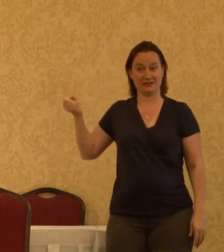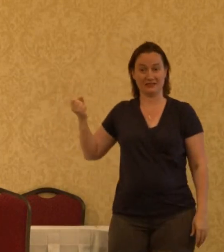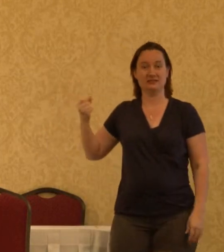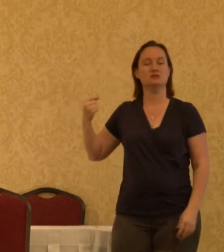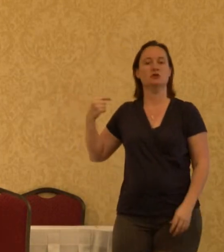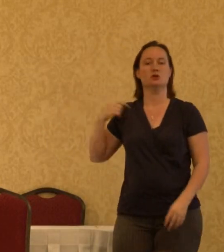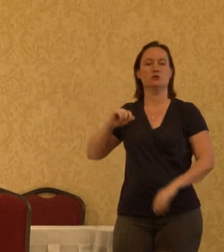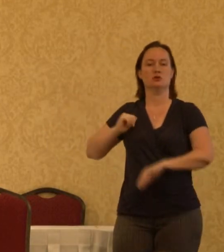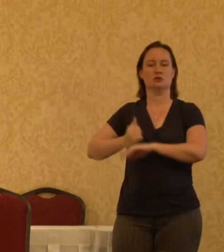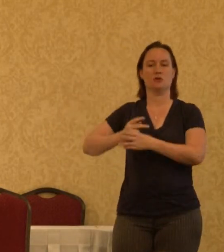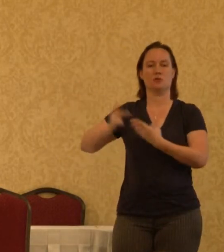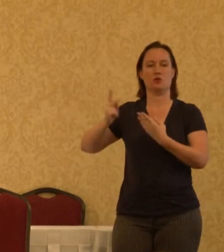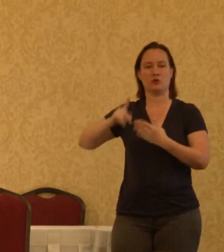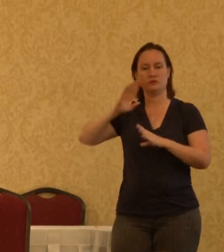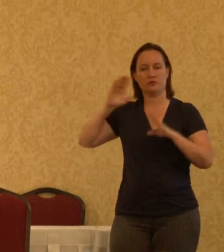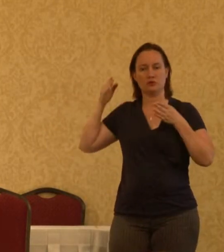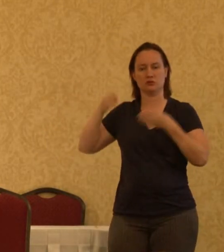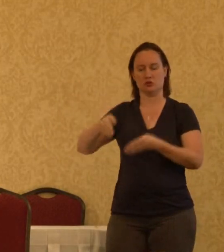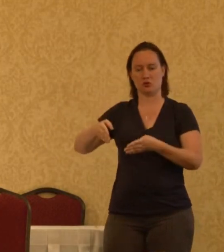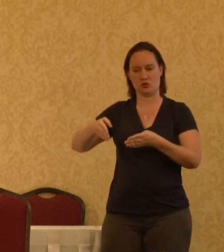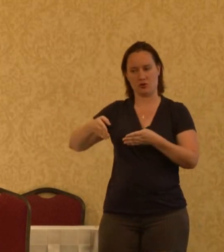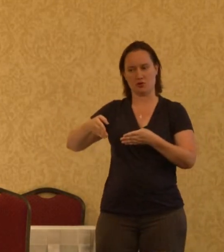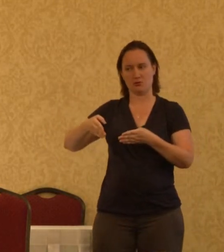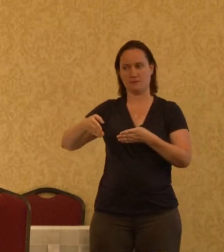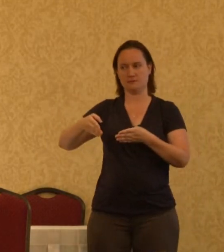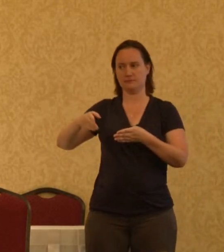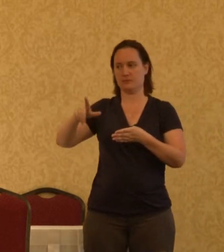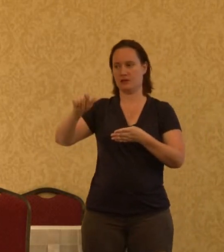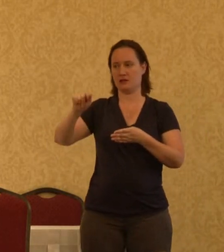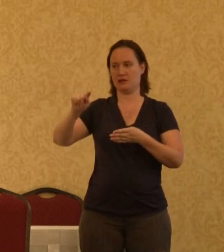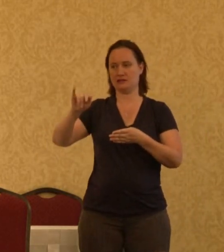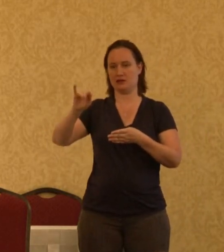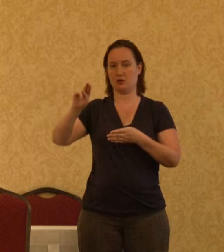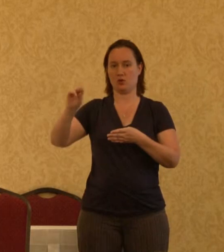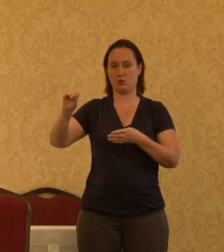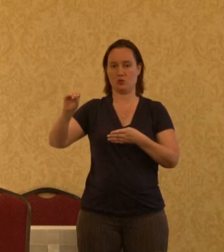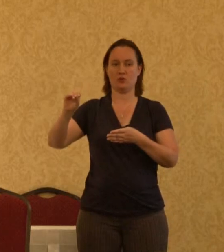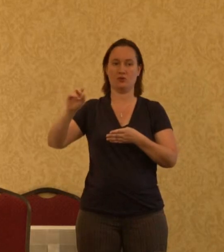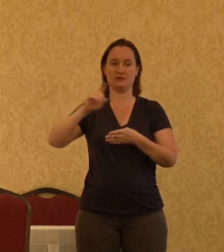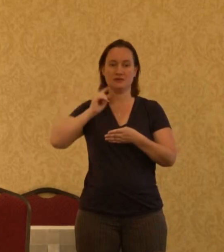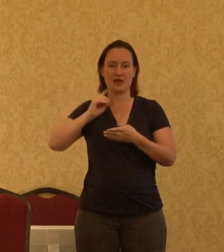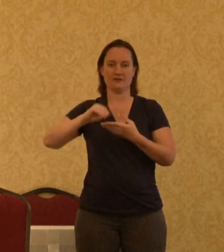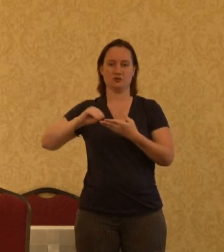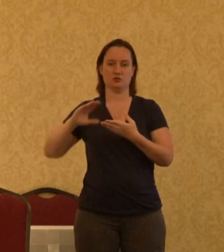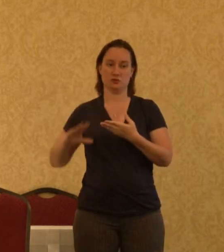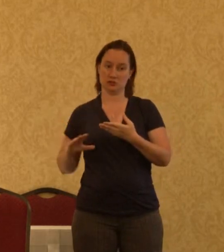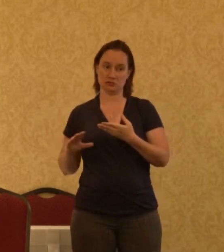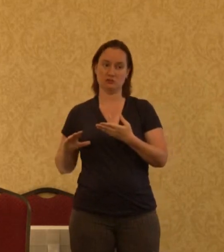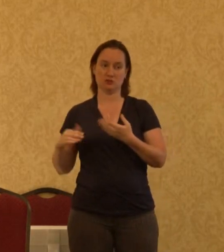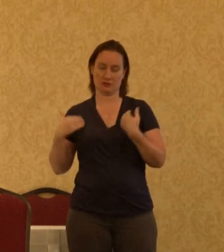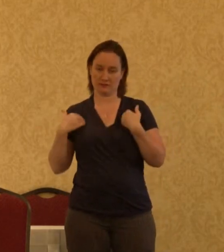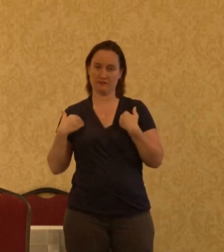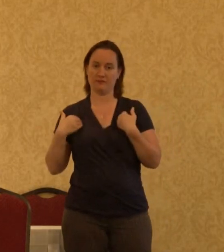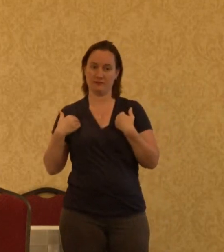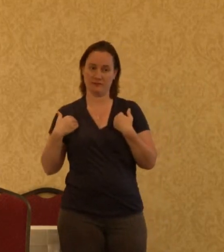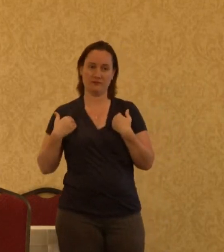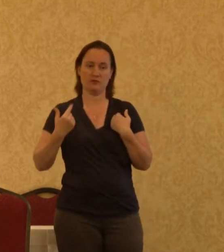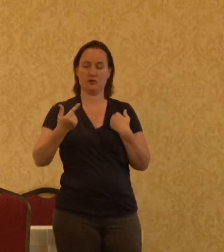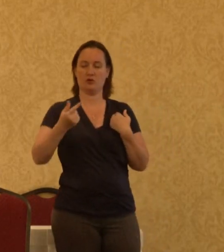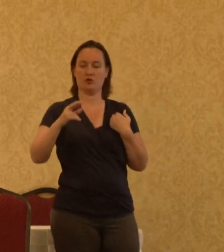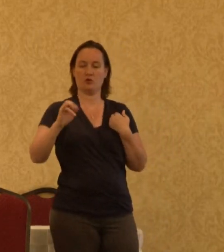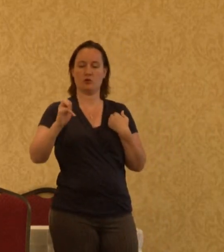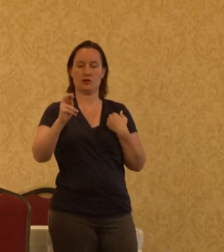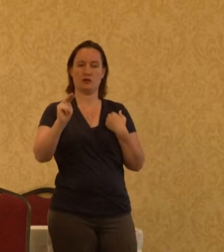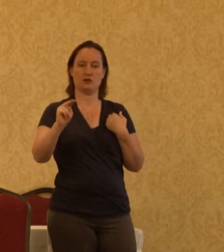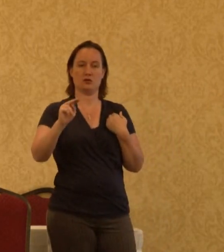programs focusing on Latino deaf students. There was a grant in New York State,